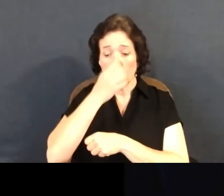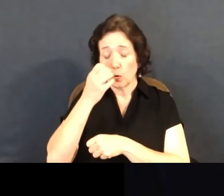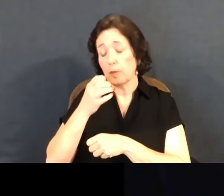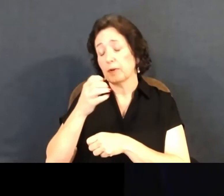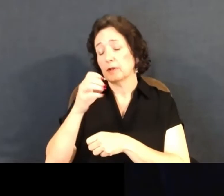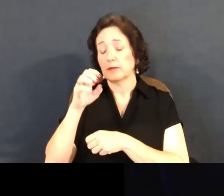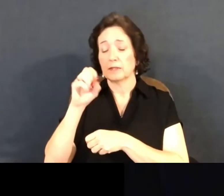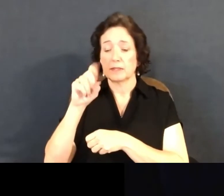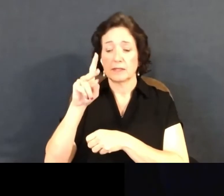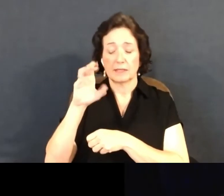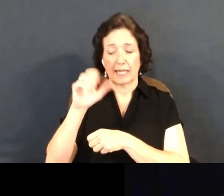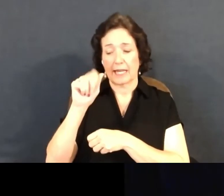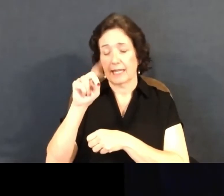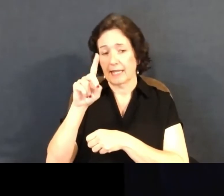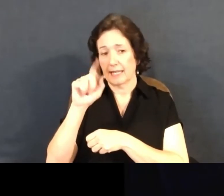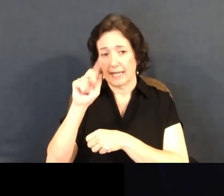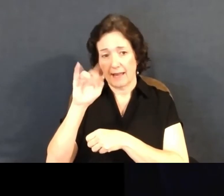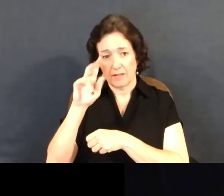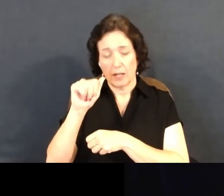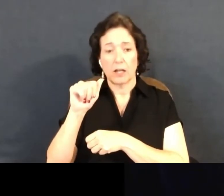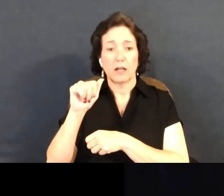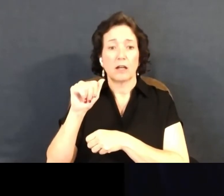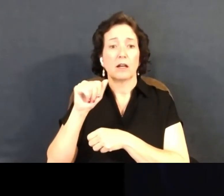US, and New Zealand.